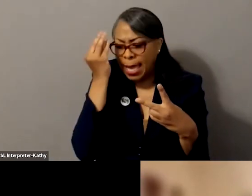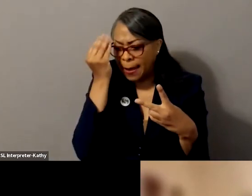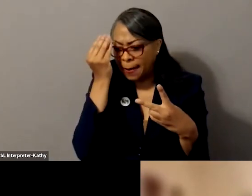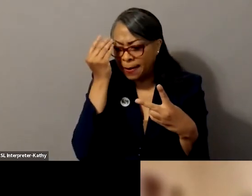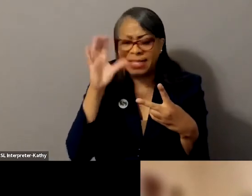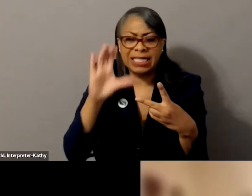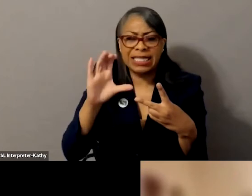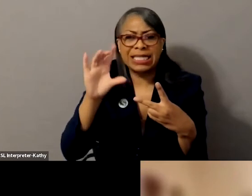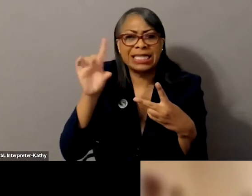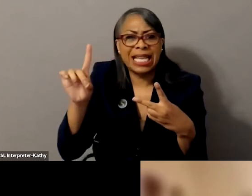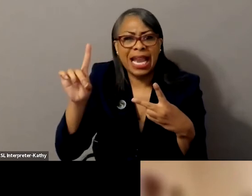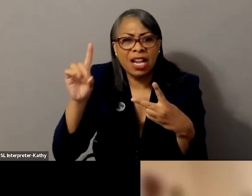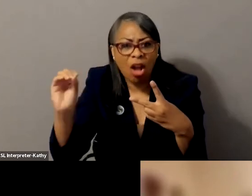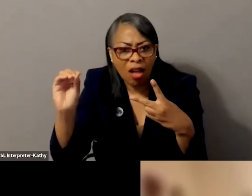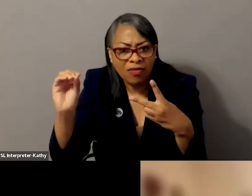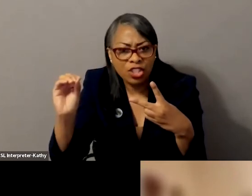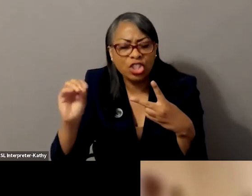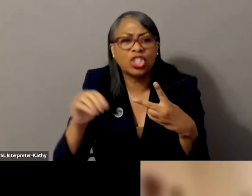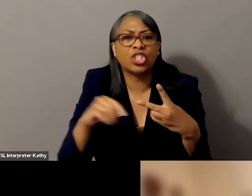data